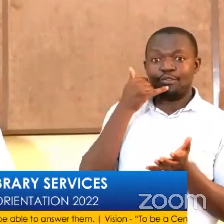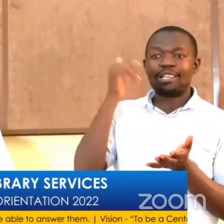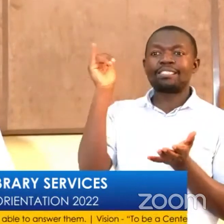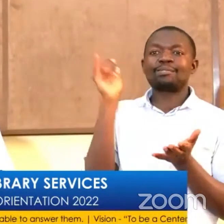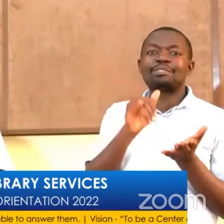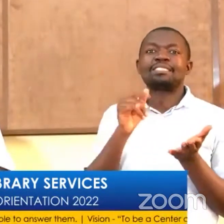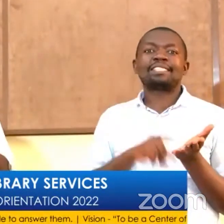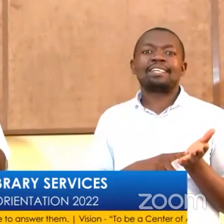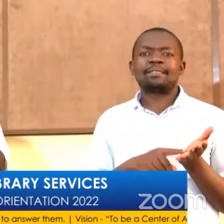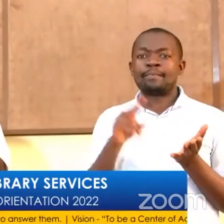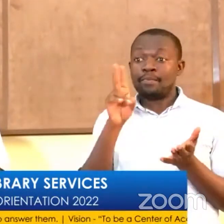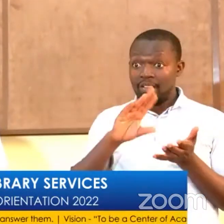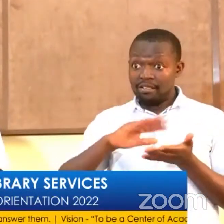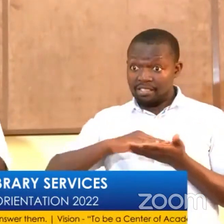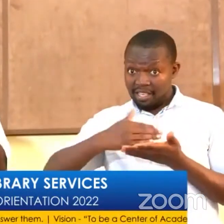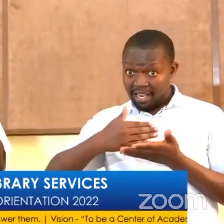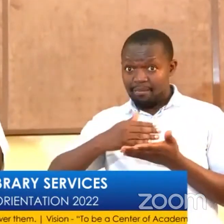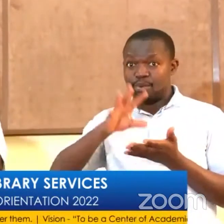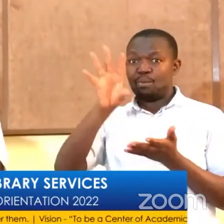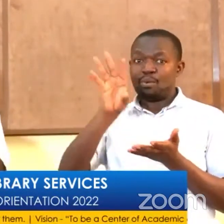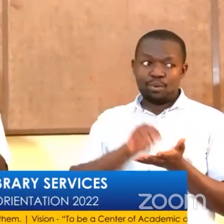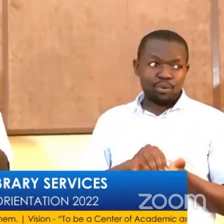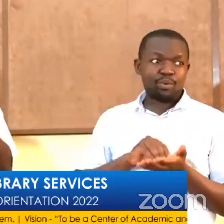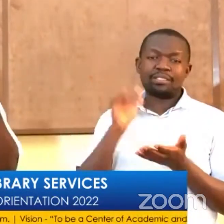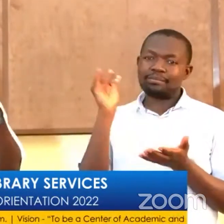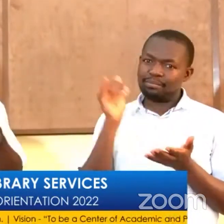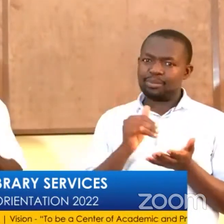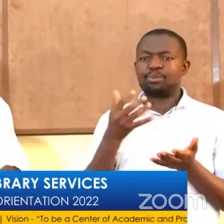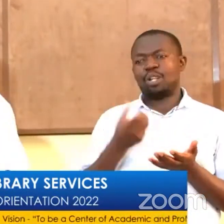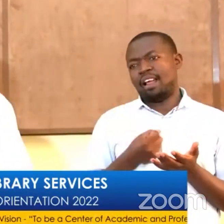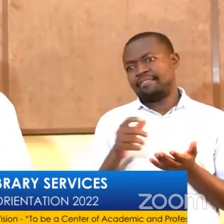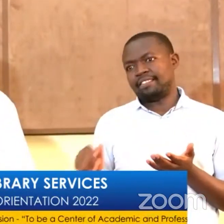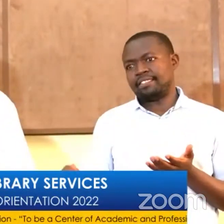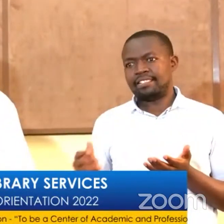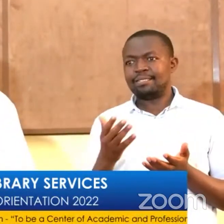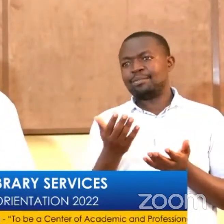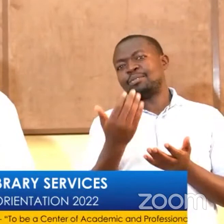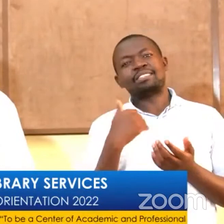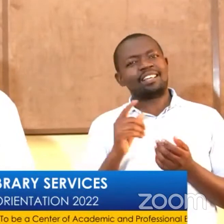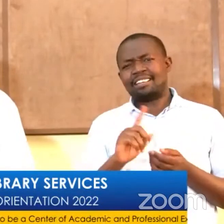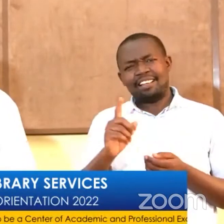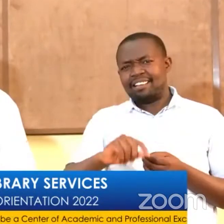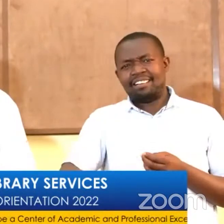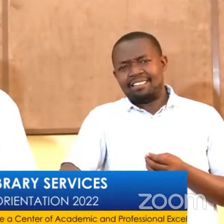your laptop, you save it there, you have it. You don't need to return it.